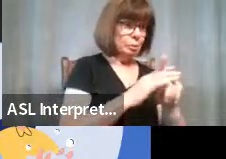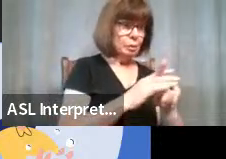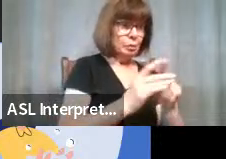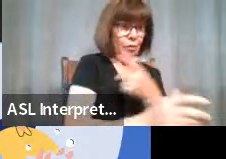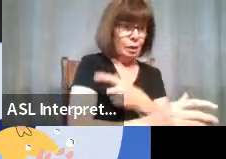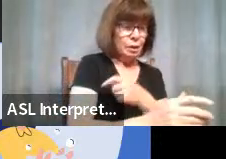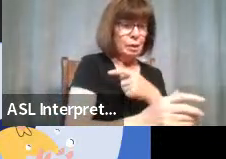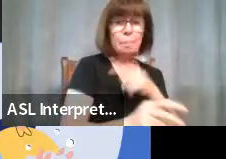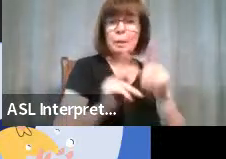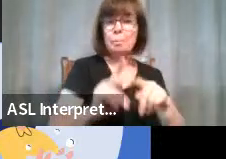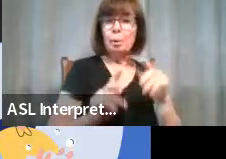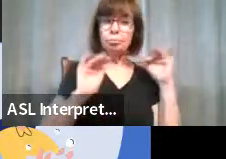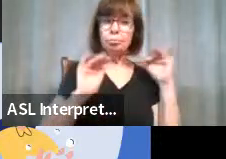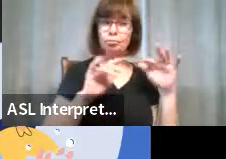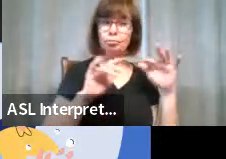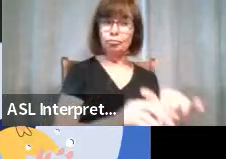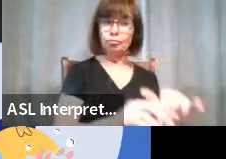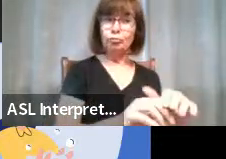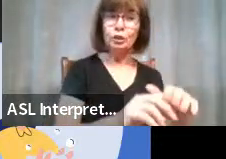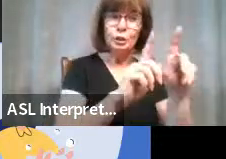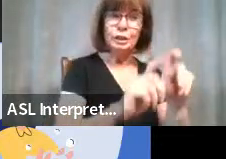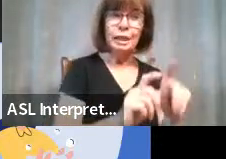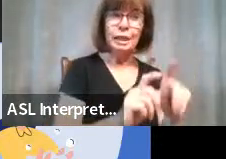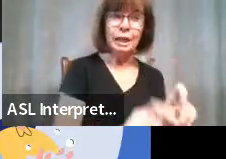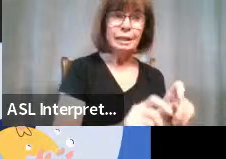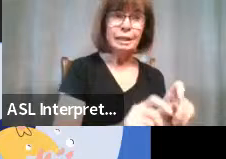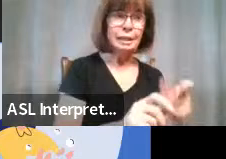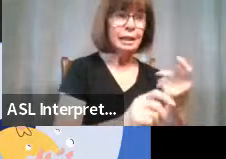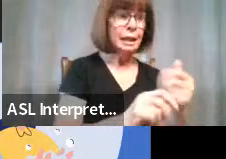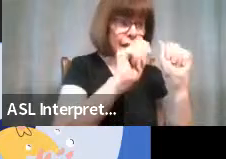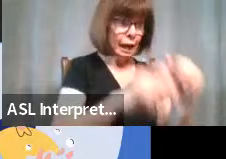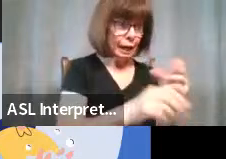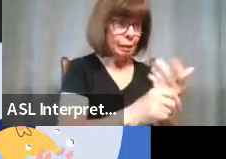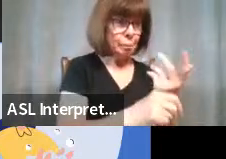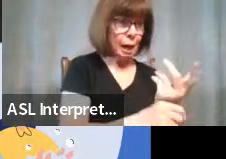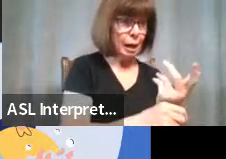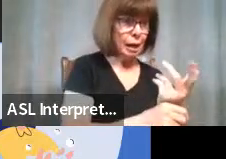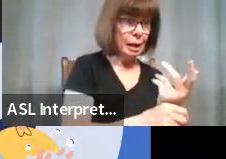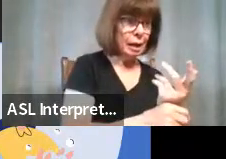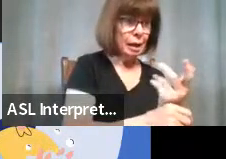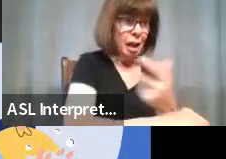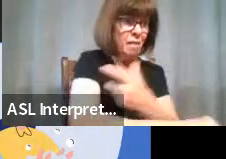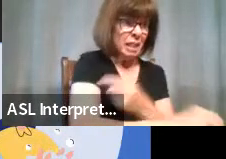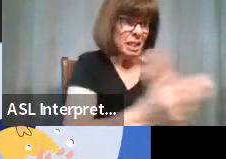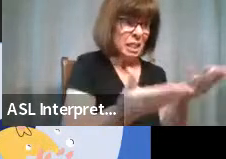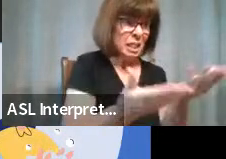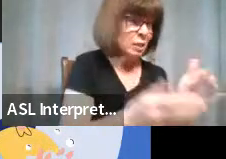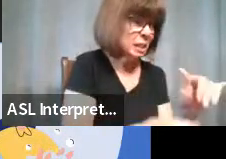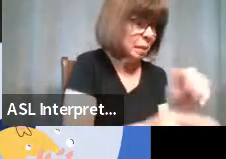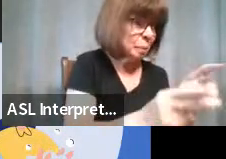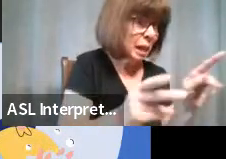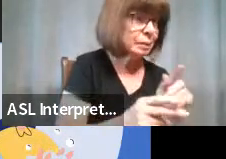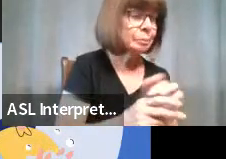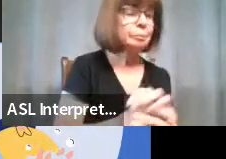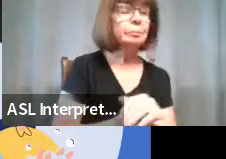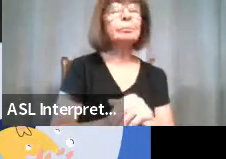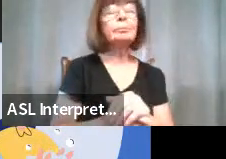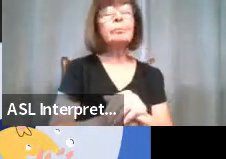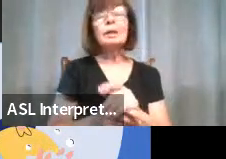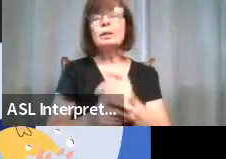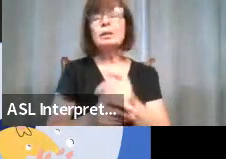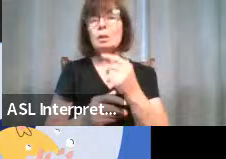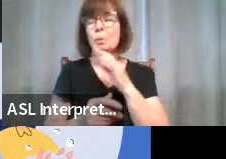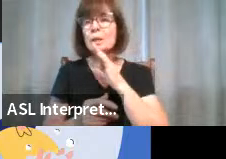testing sites to say, can I get my vaccine here? So we were just talking at first here, just how do we help people to